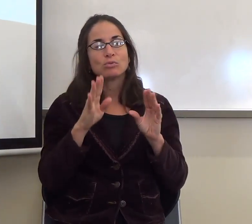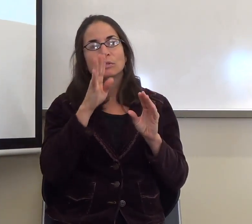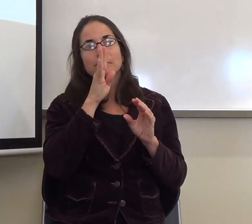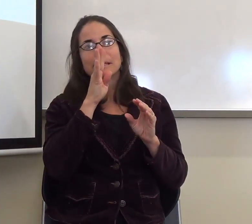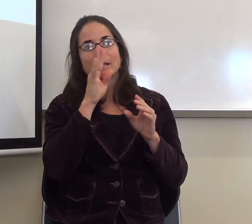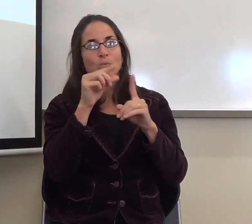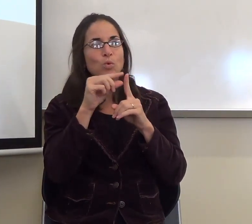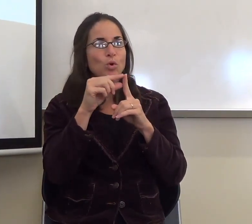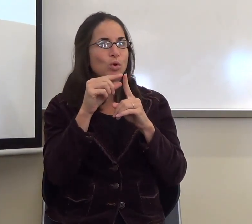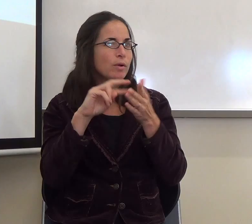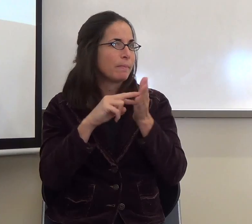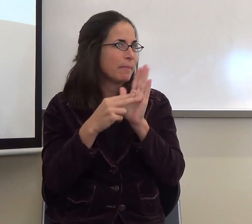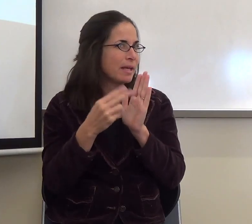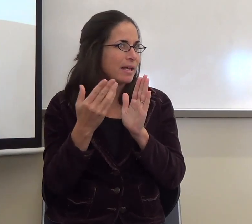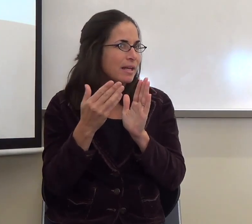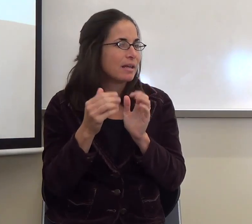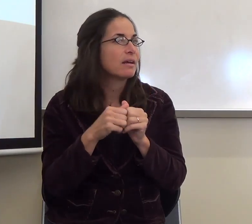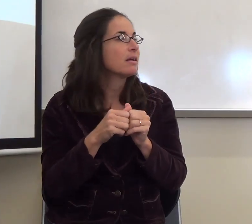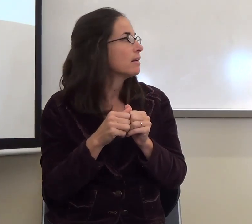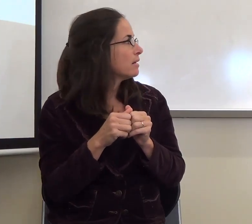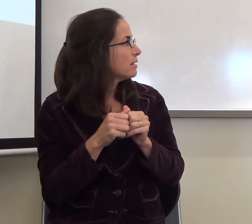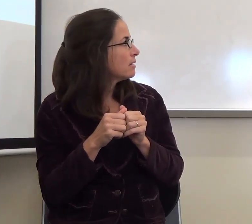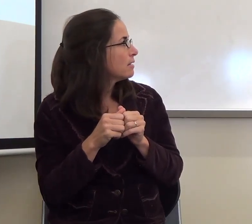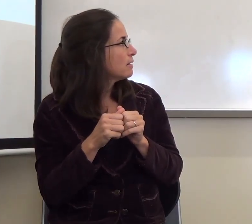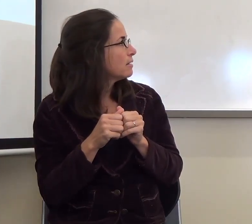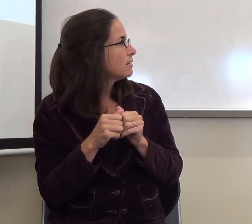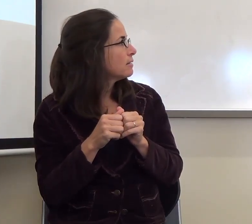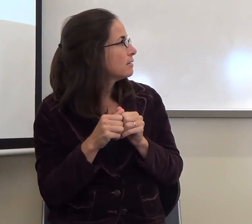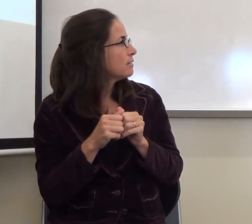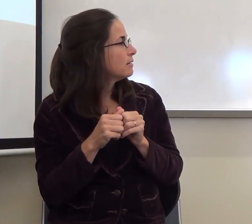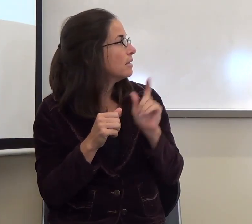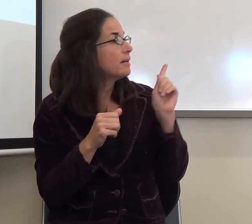that is that it becomes, this strategy